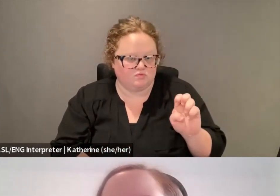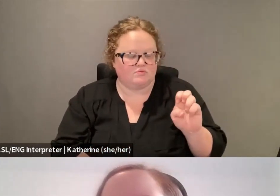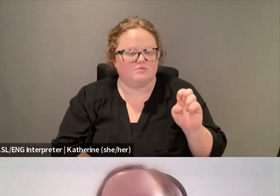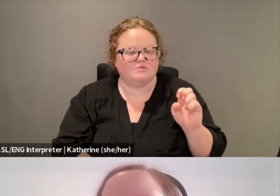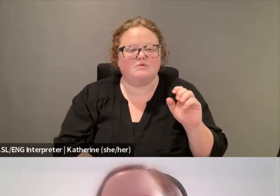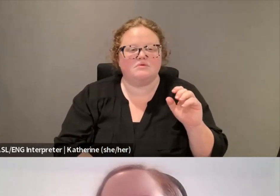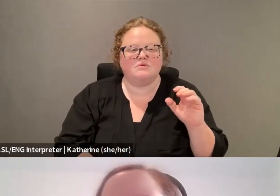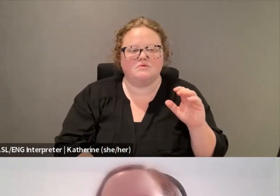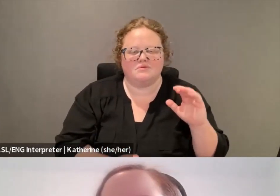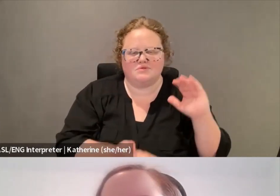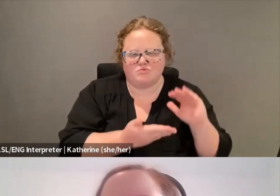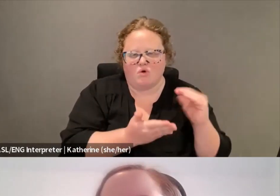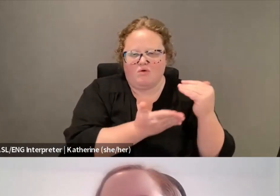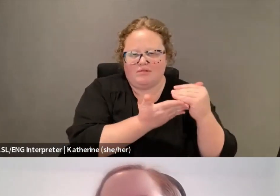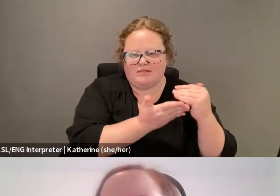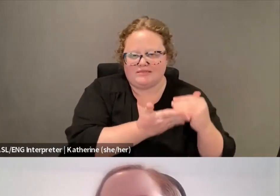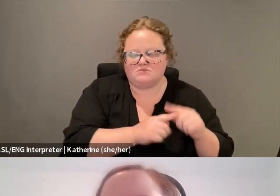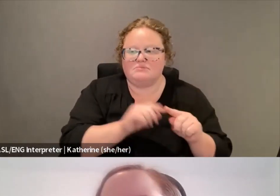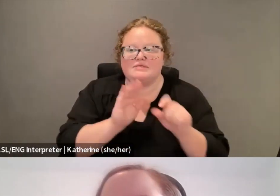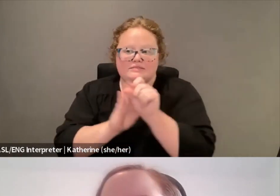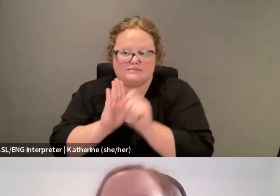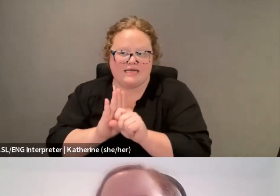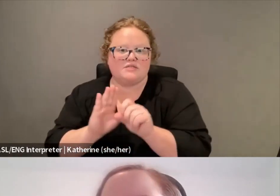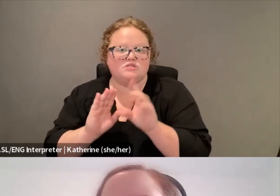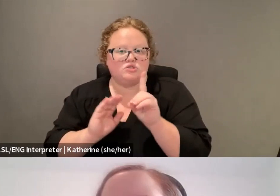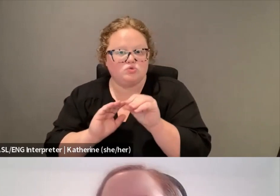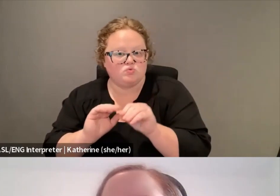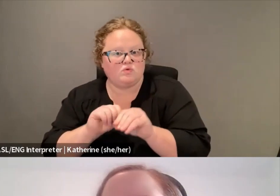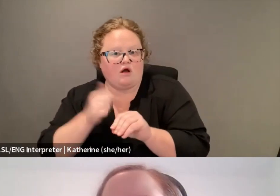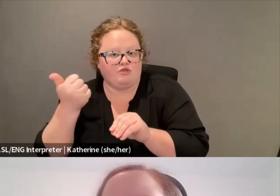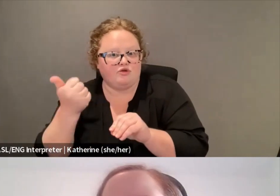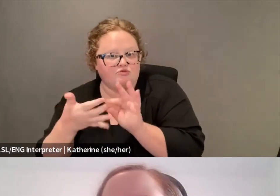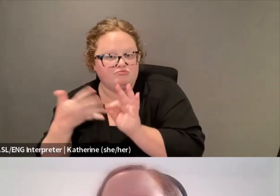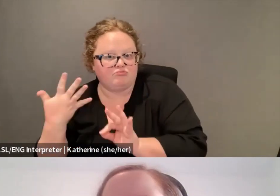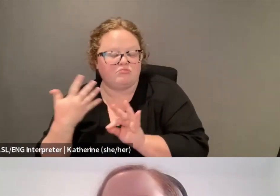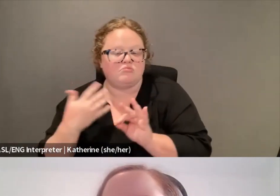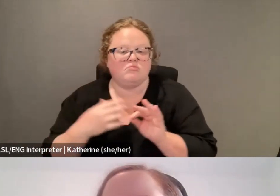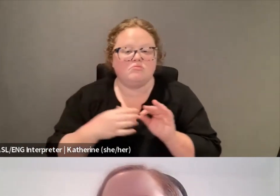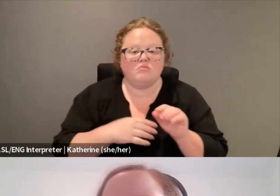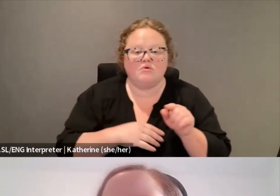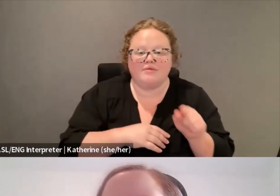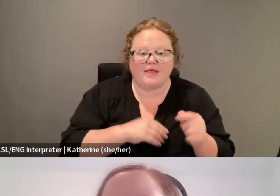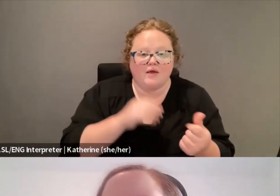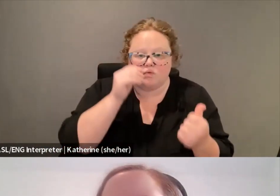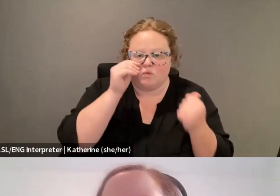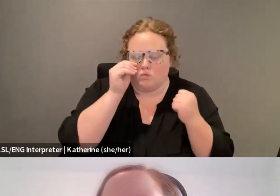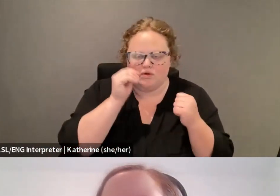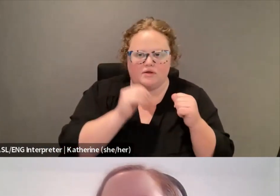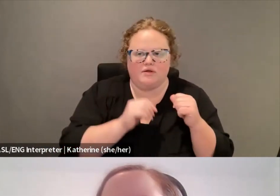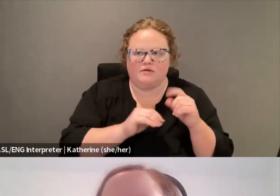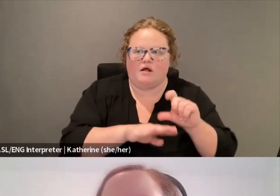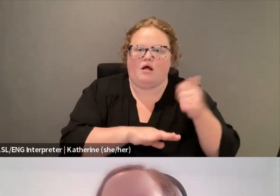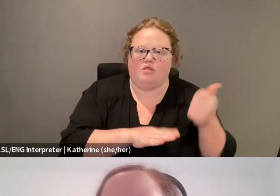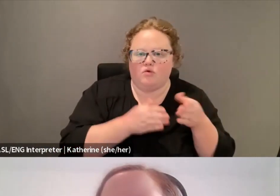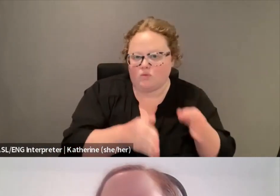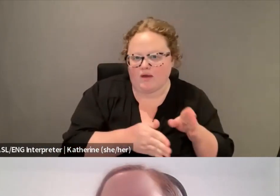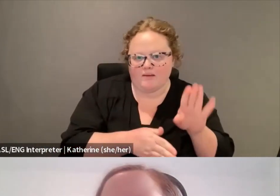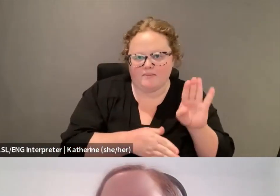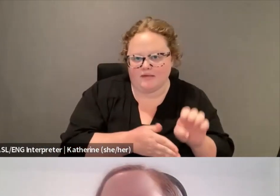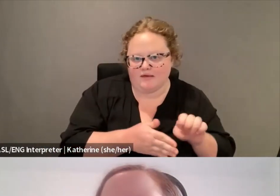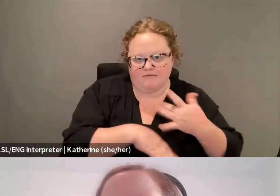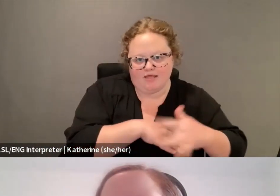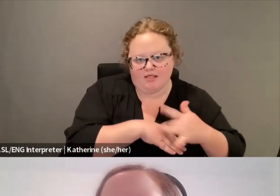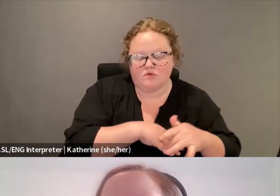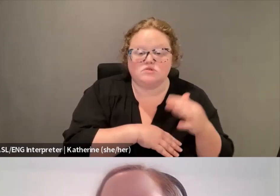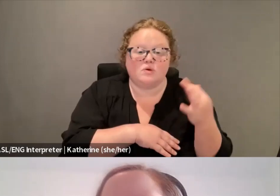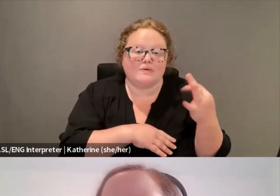do other, that would otherwise not be available in Medicaid. So really